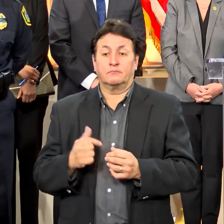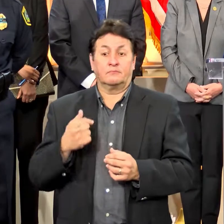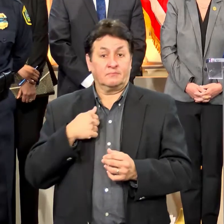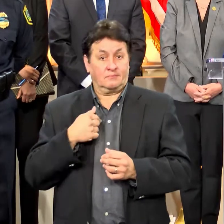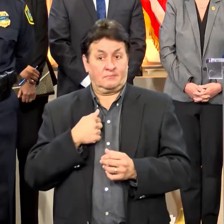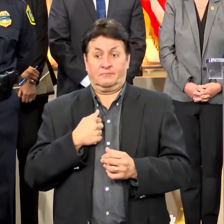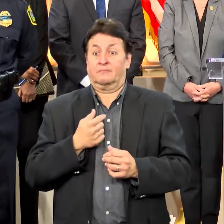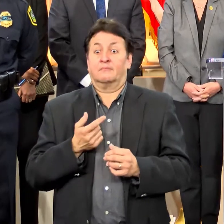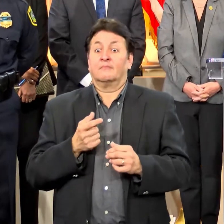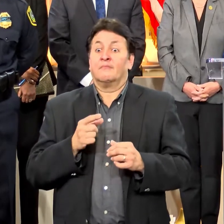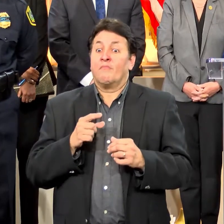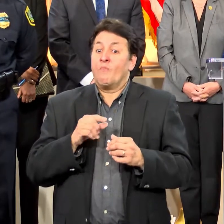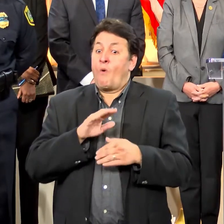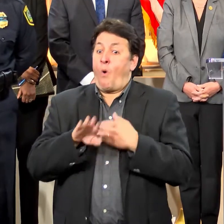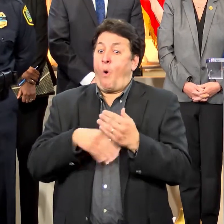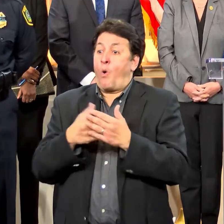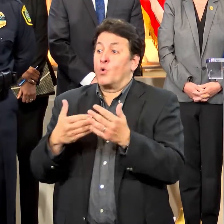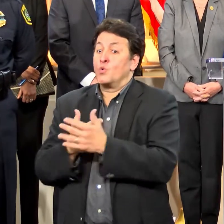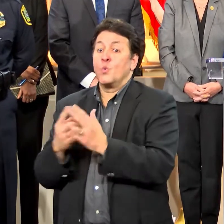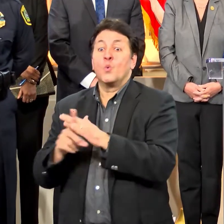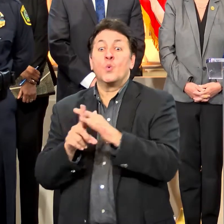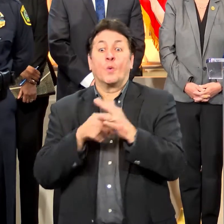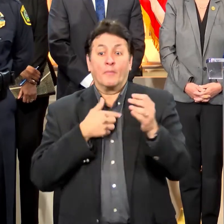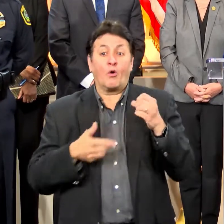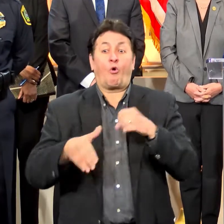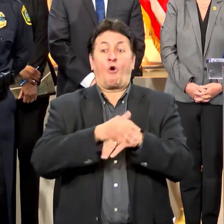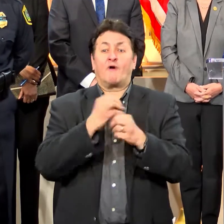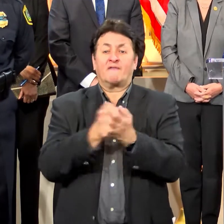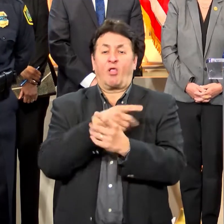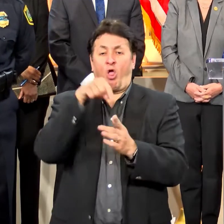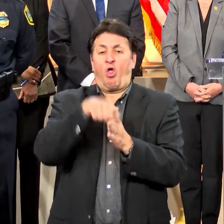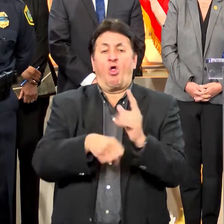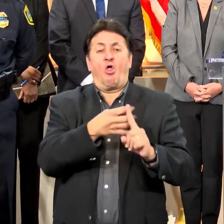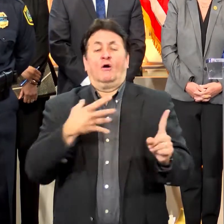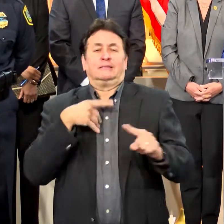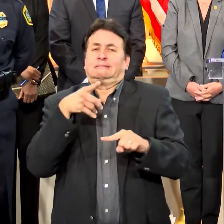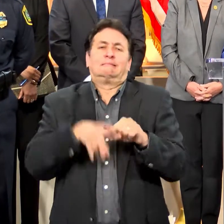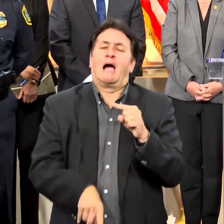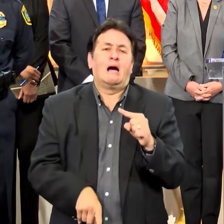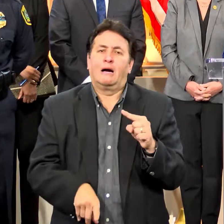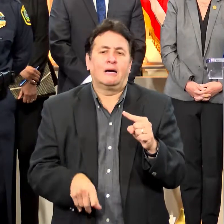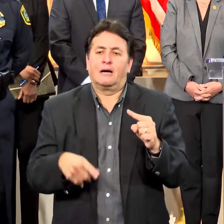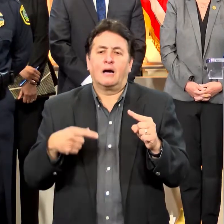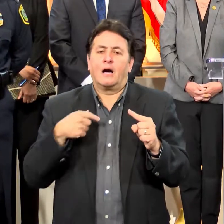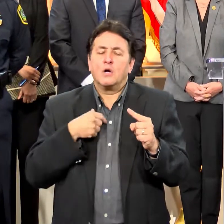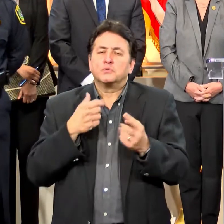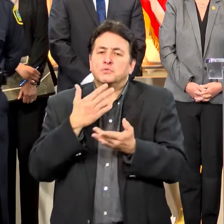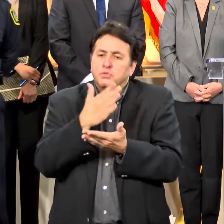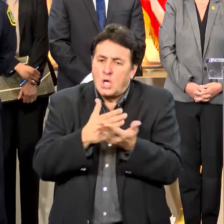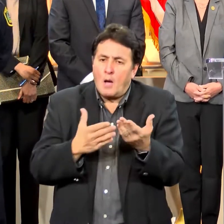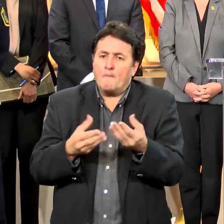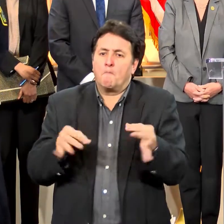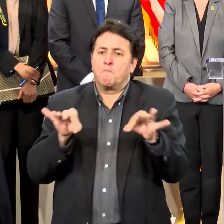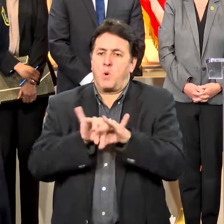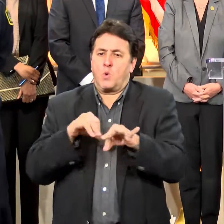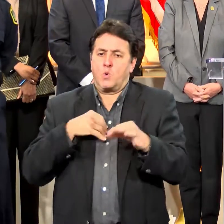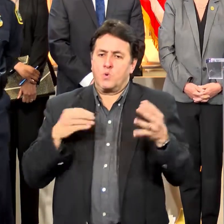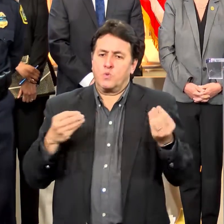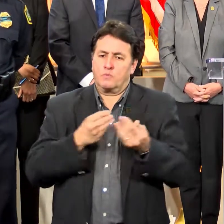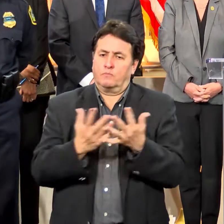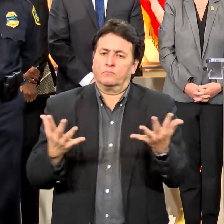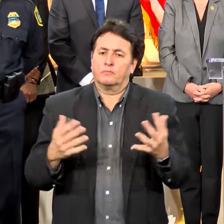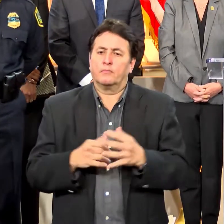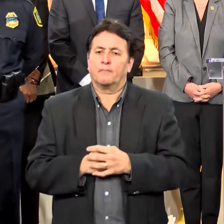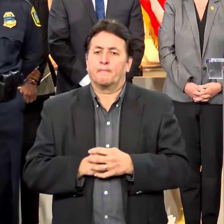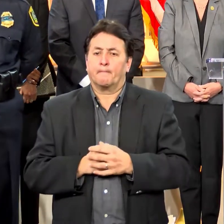initiatives and speak to them in the depth that I would like. But I would encourage people to get a copy of the One